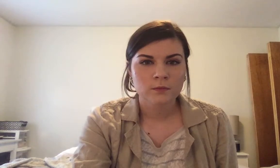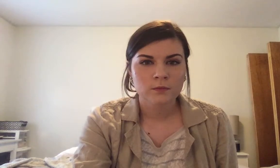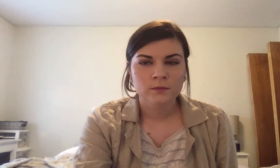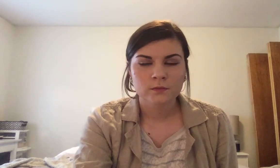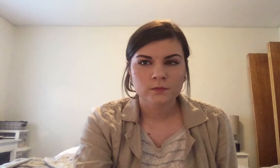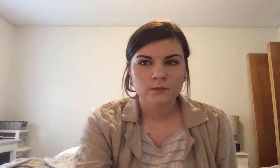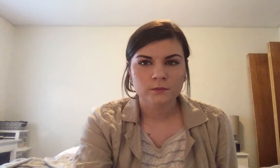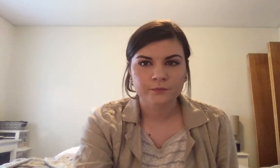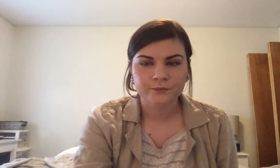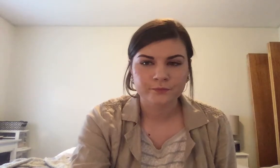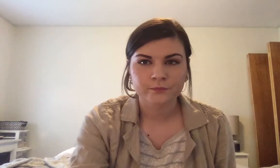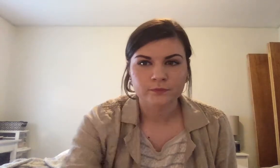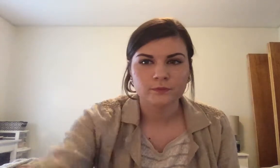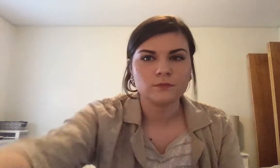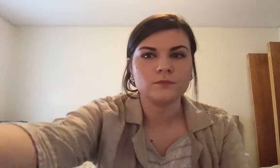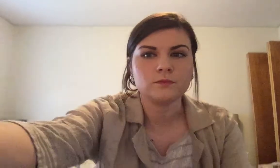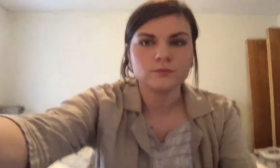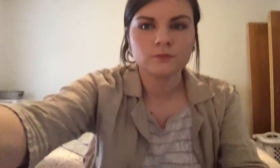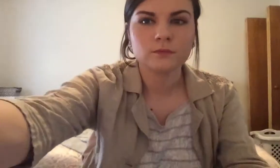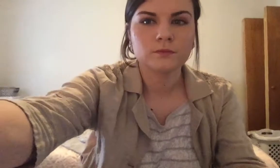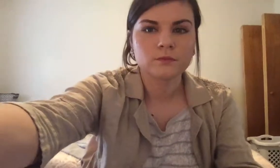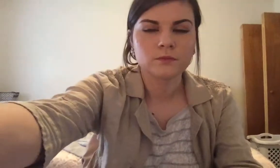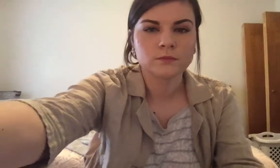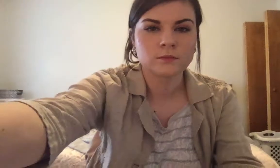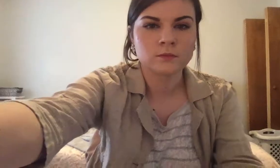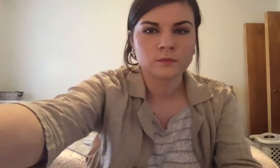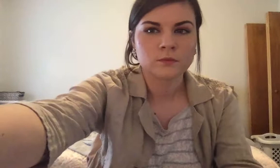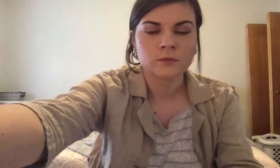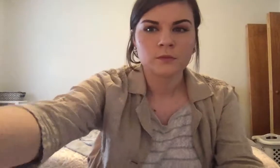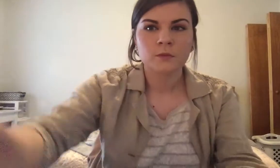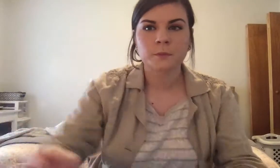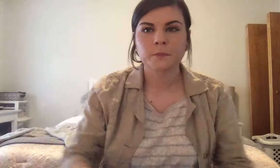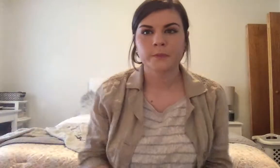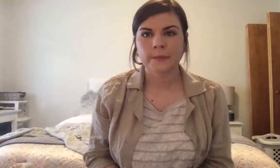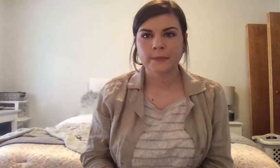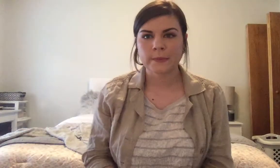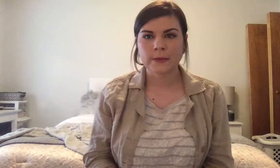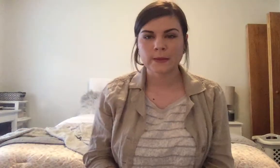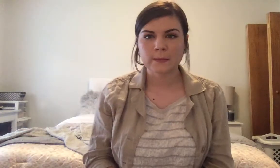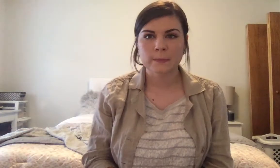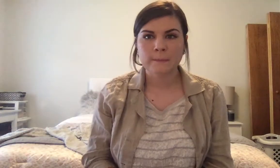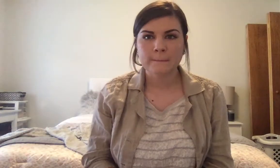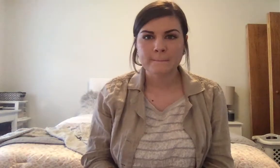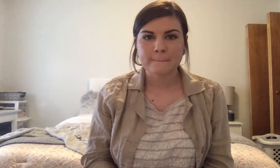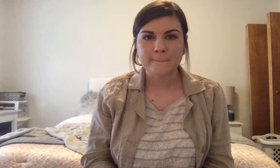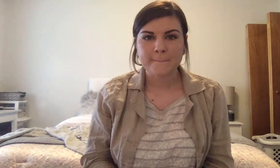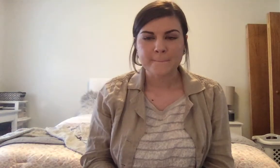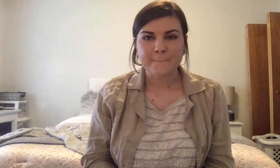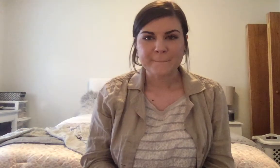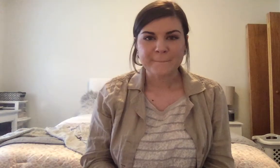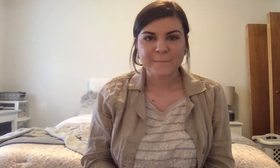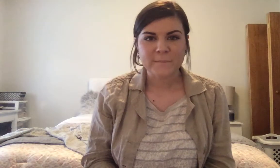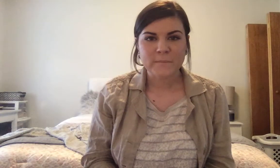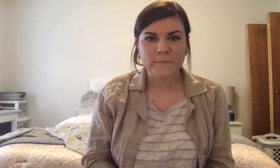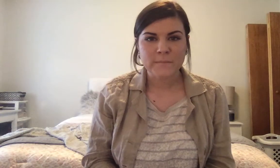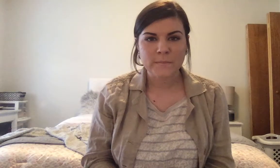My name is Lawrence Odom. The location is UNF in Jacksonville, Florida. My topic